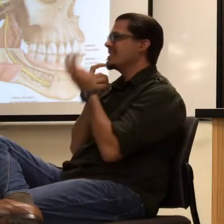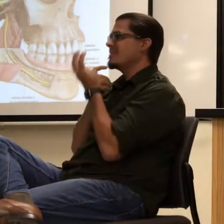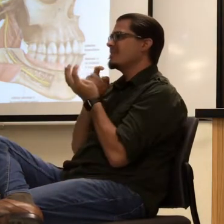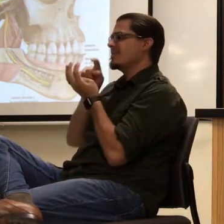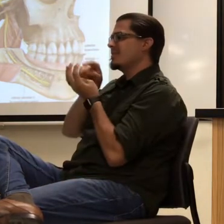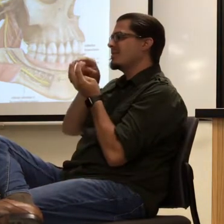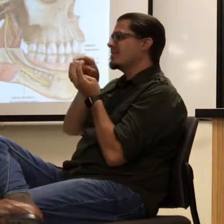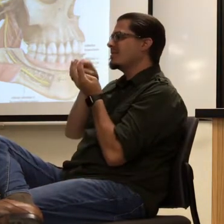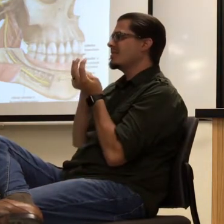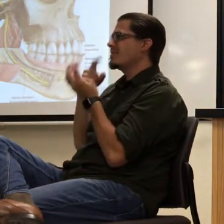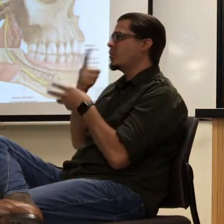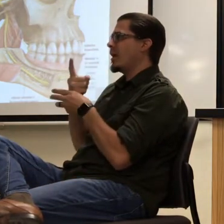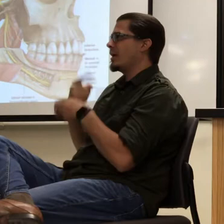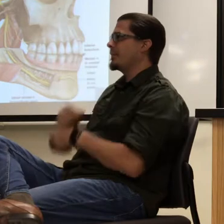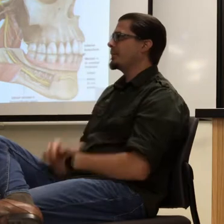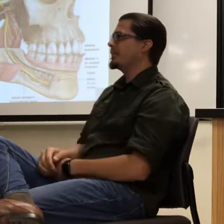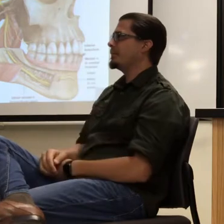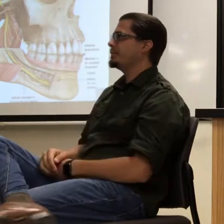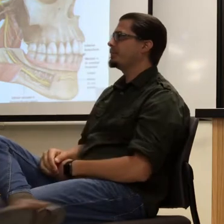teeth.